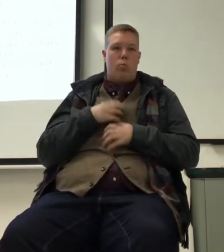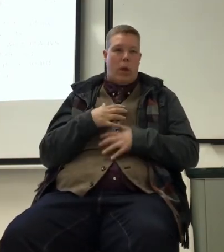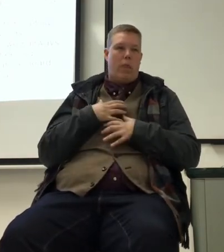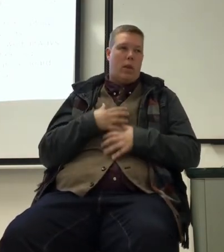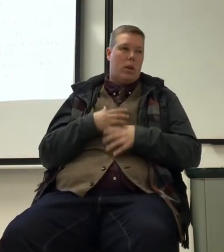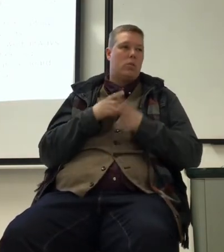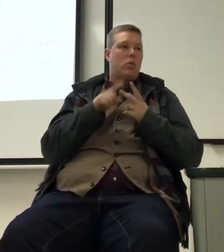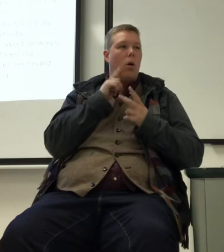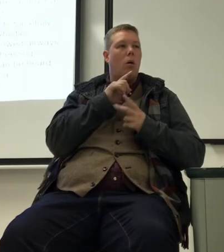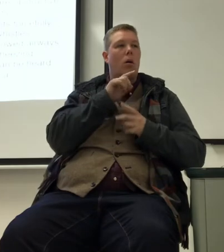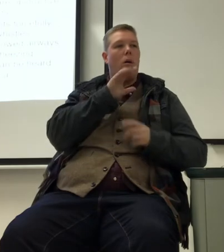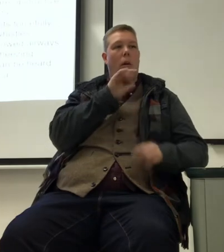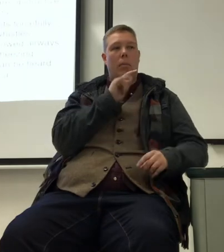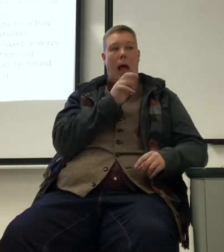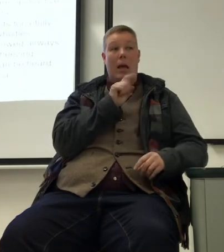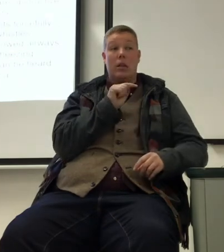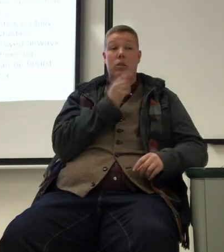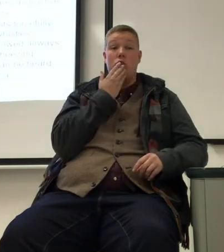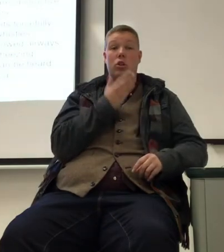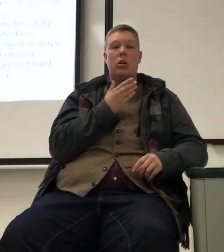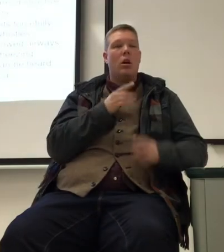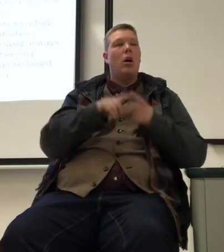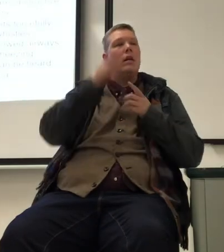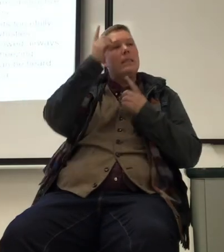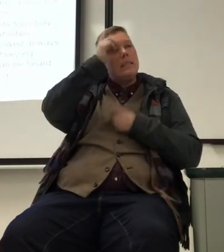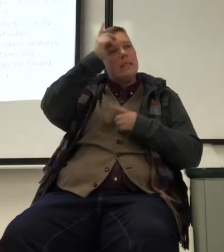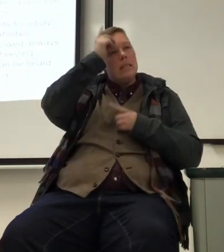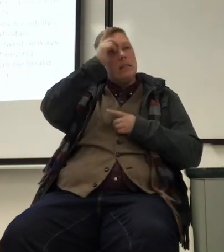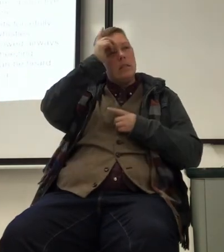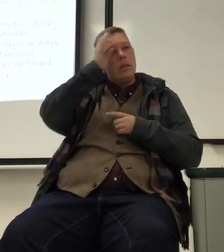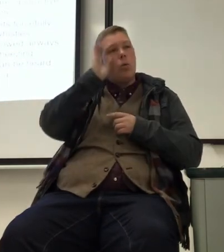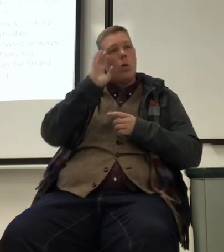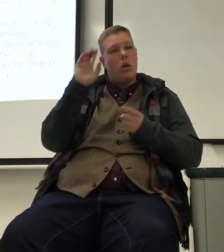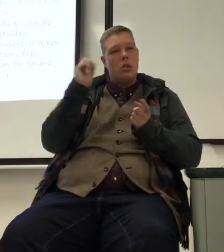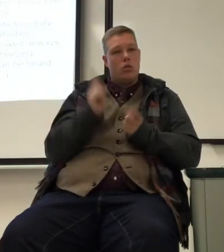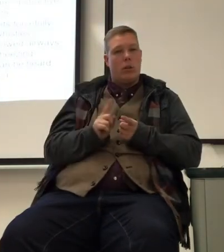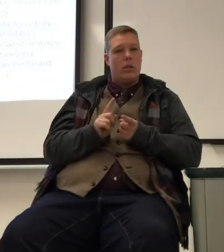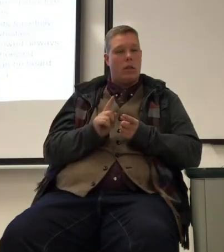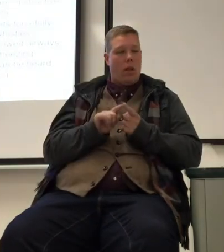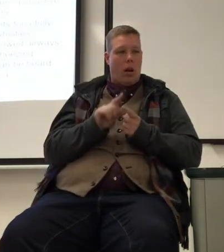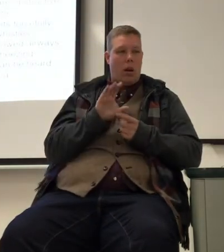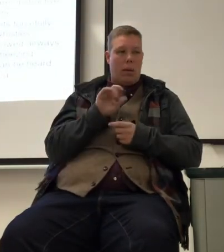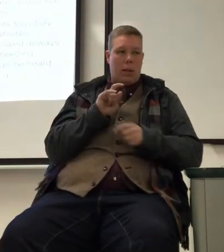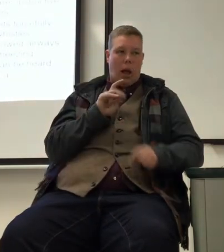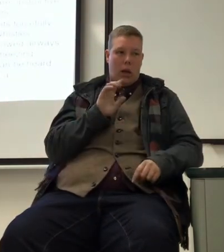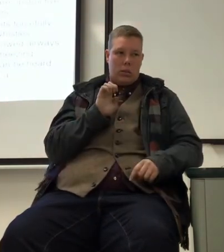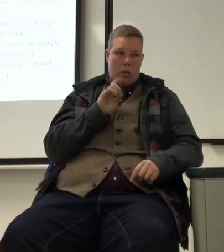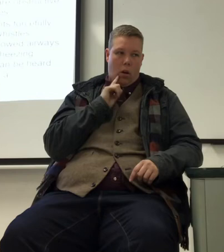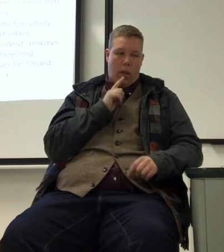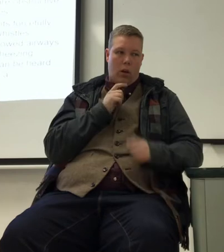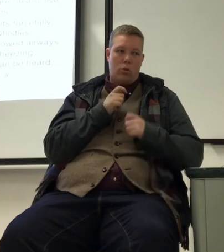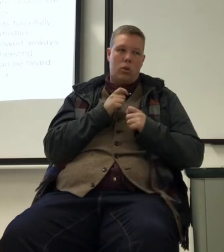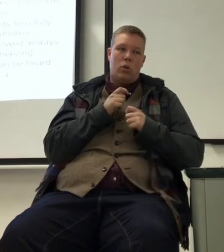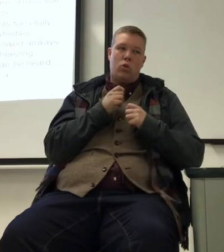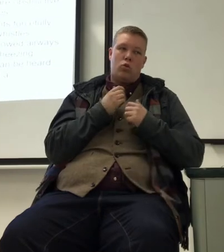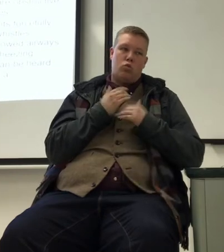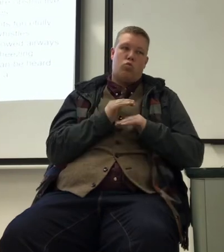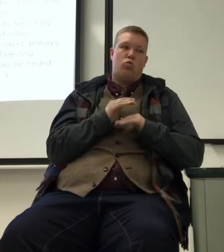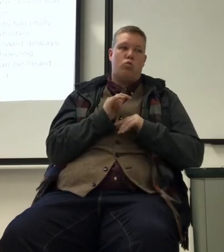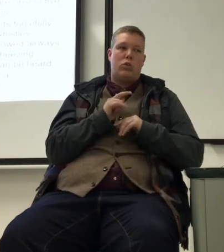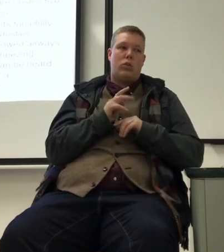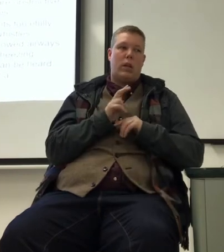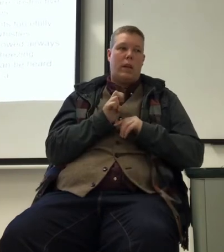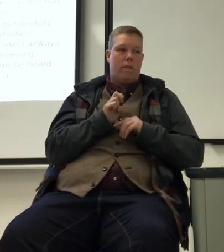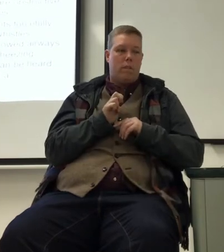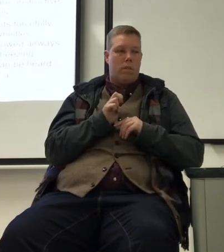bit more. Diseases that decrease lung compliance are the restrictive lung diseases. Ventilation